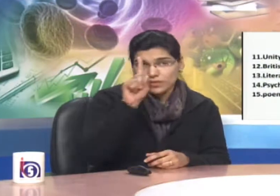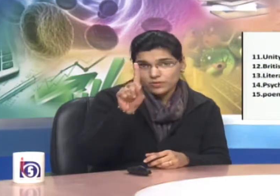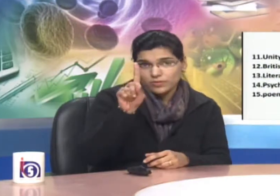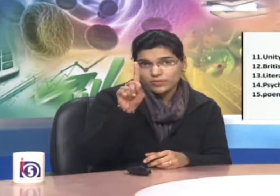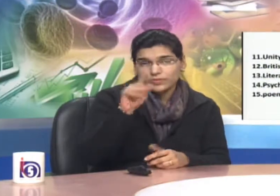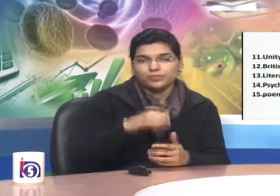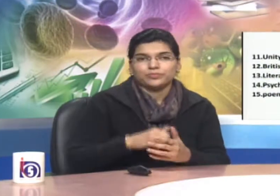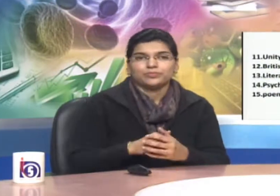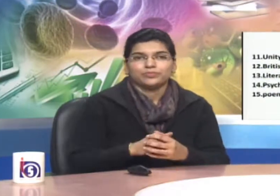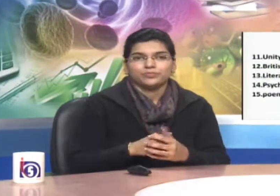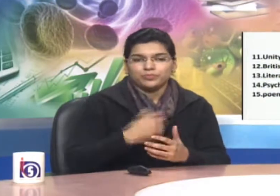11th word is